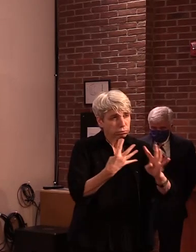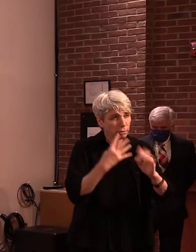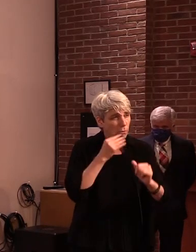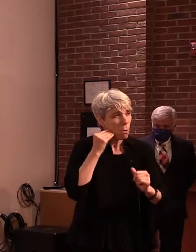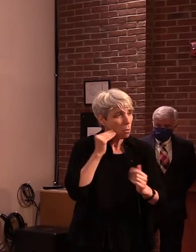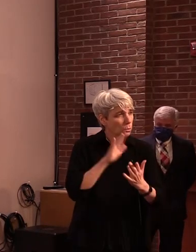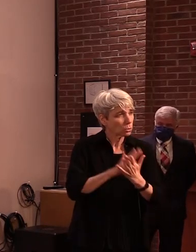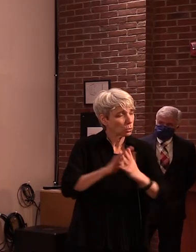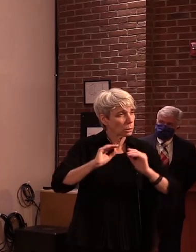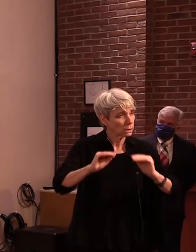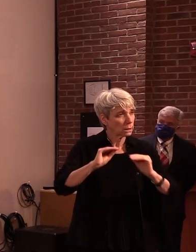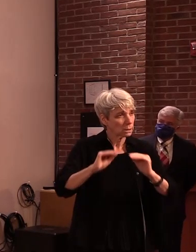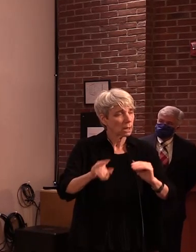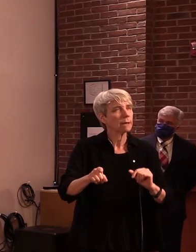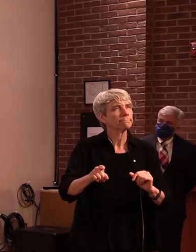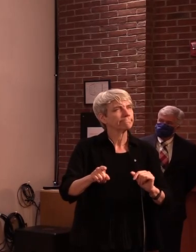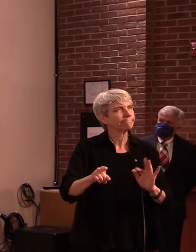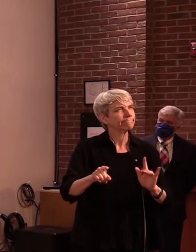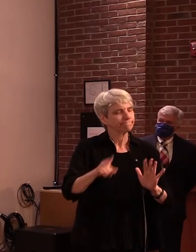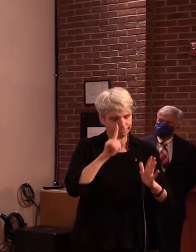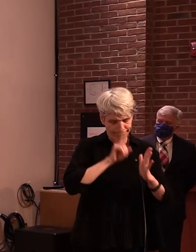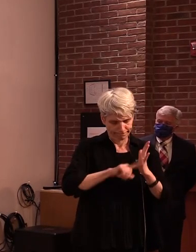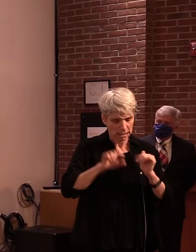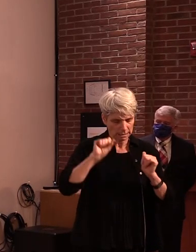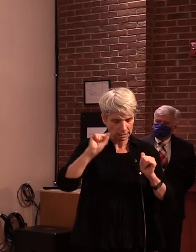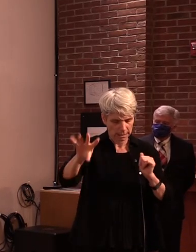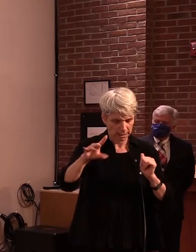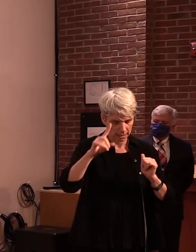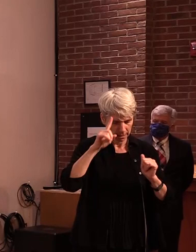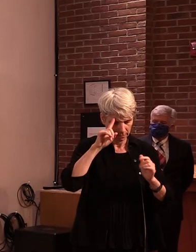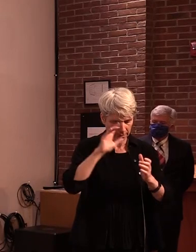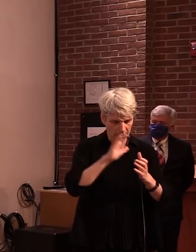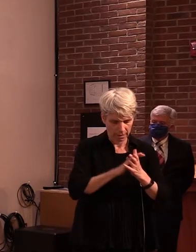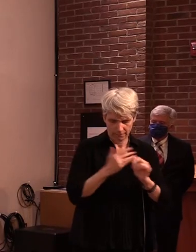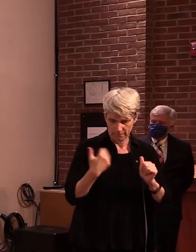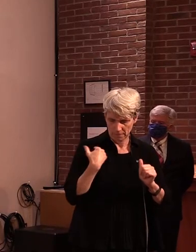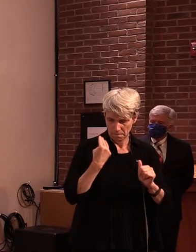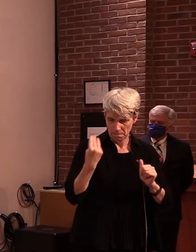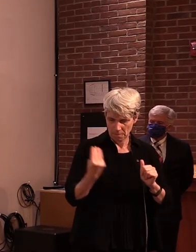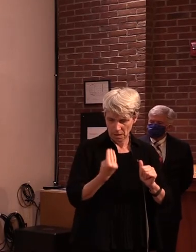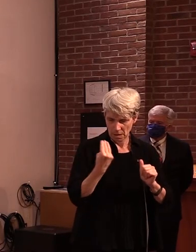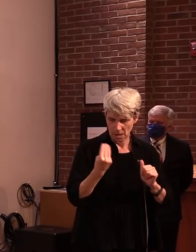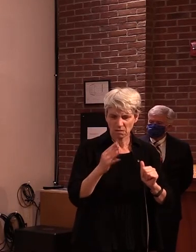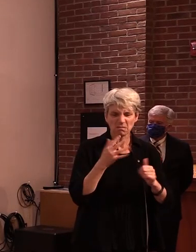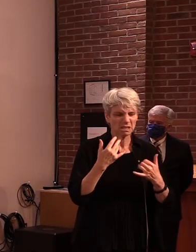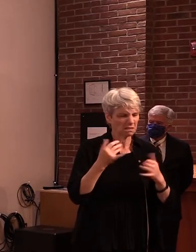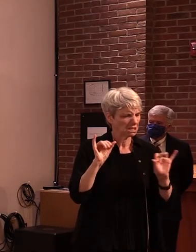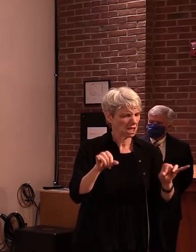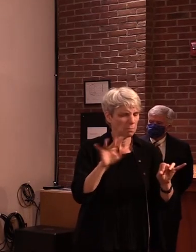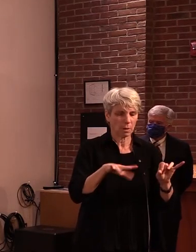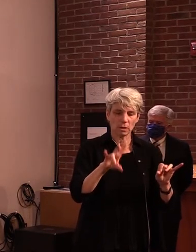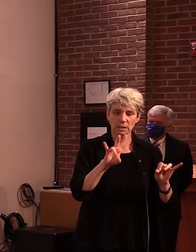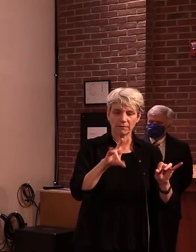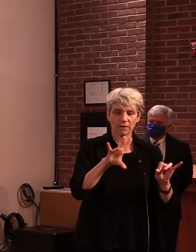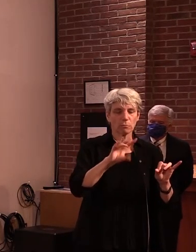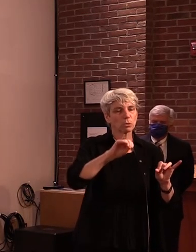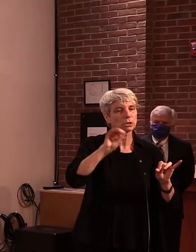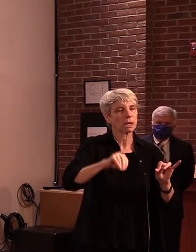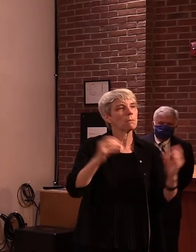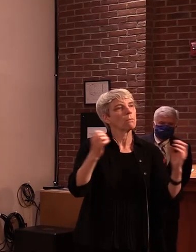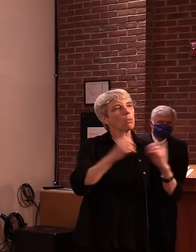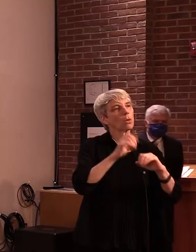We can certainly send that data over to you. Last time I checked, I think around Monday, it's still holding at about a 75% increase over last